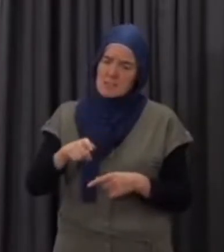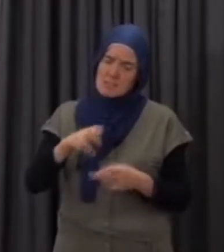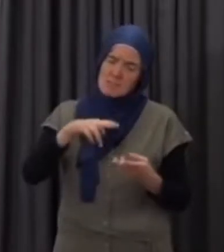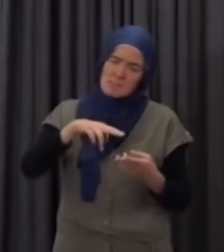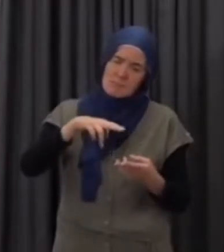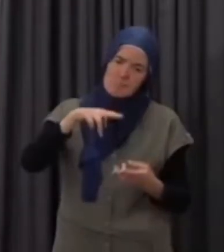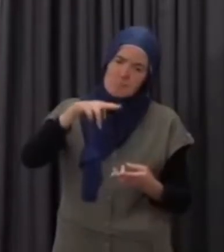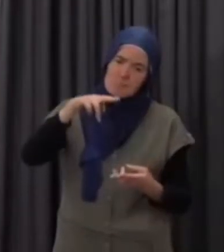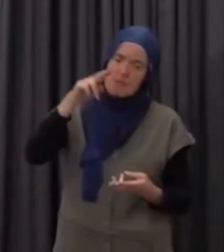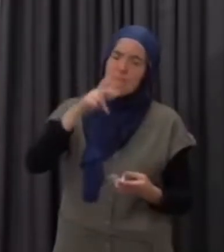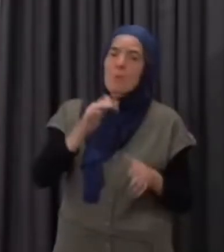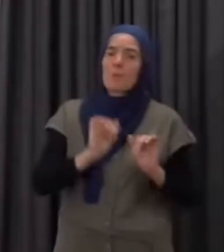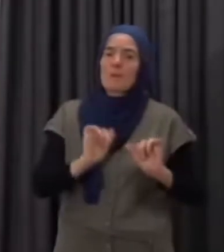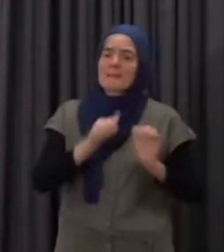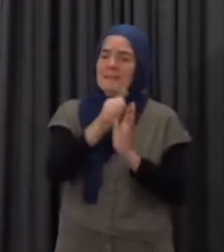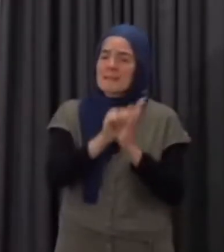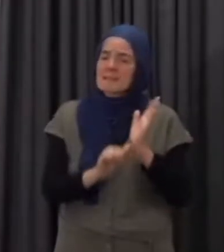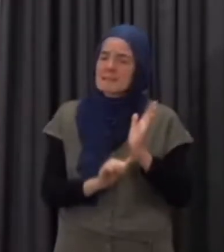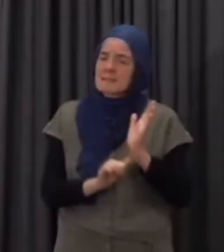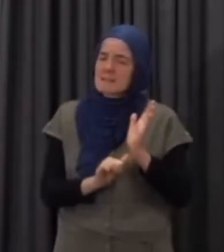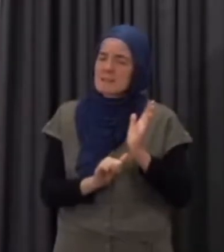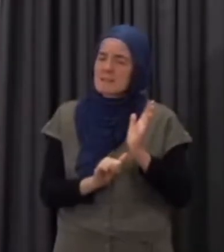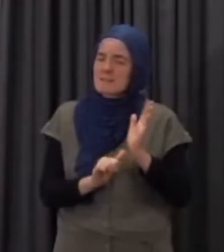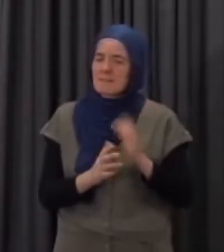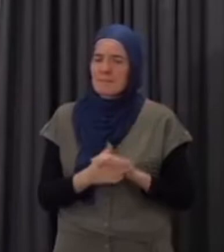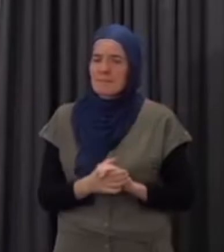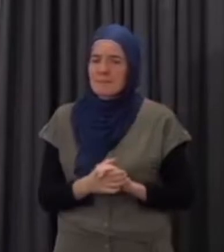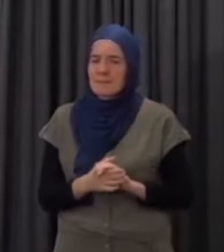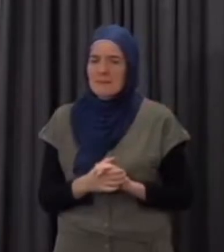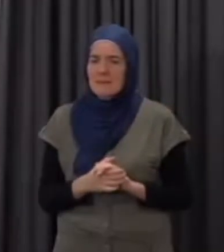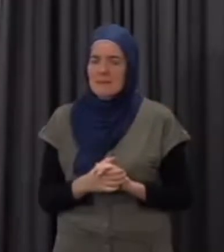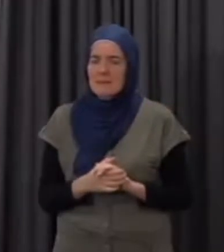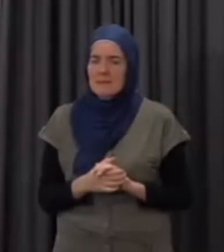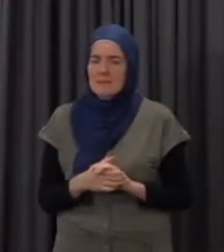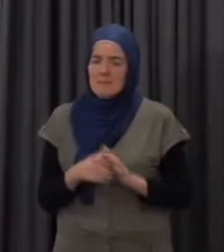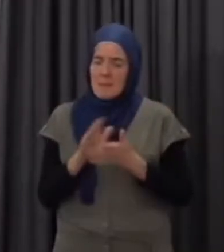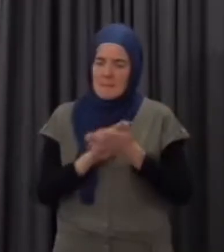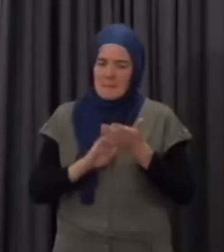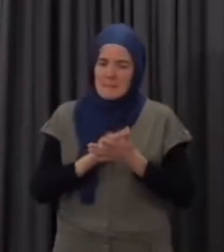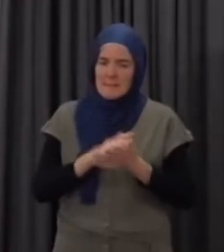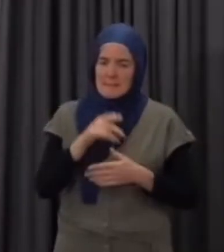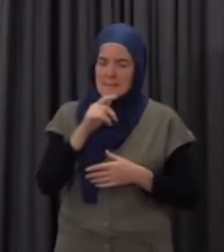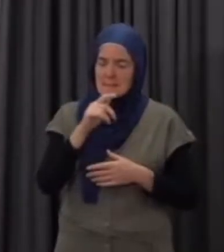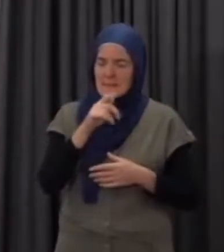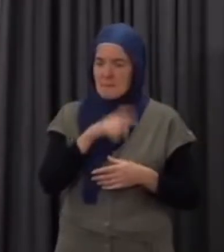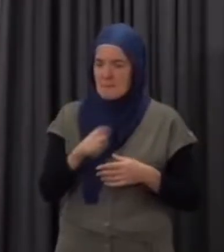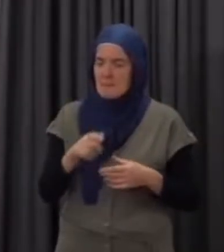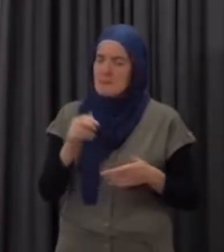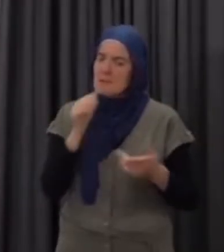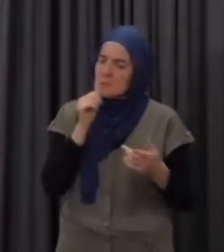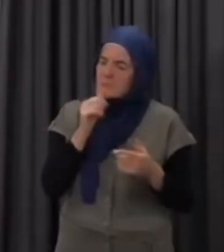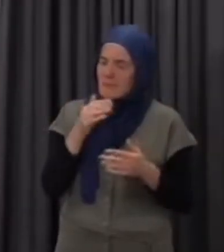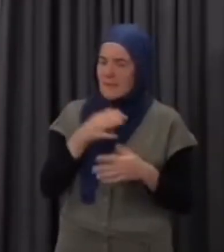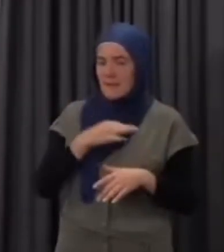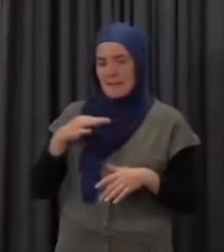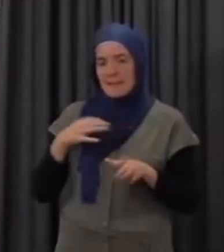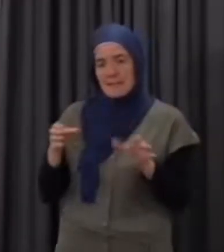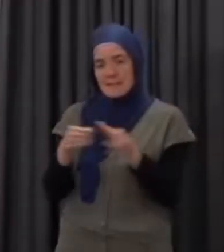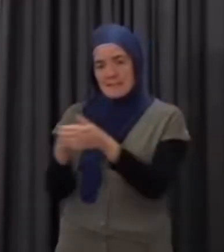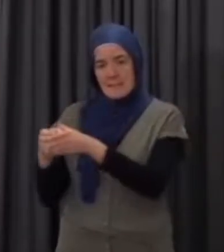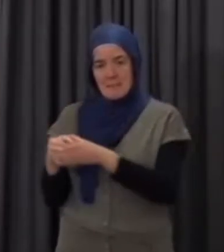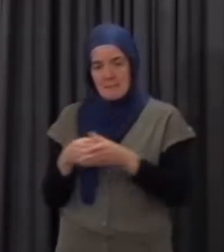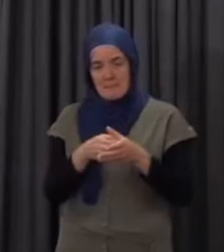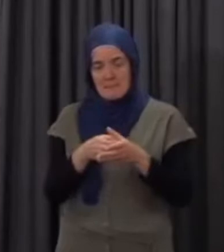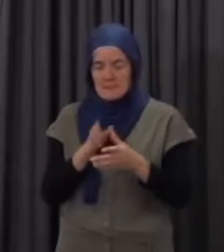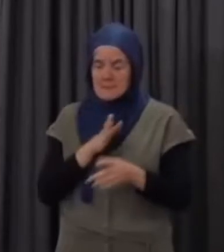some recovery on that. Hopefully that is both people responding, but also using our clinical teams to refer it. And perhaps I can extend that out